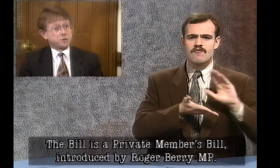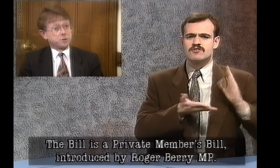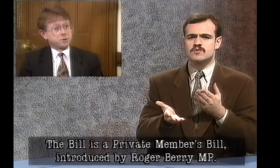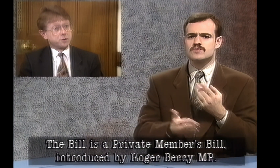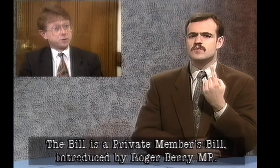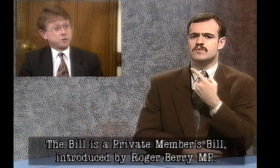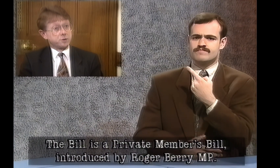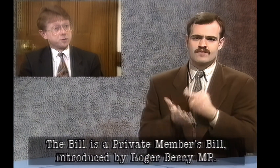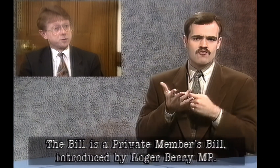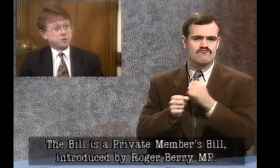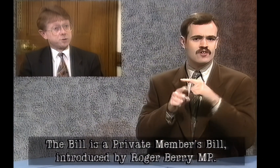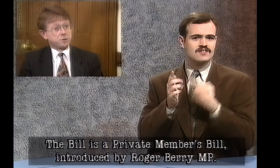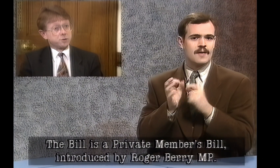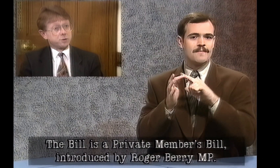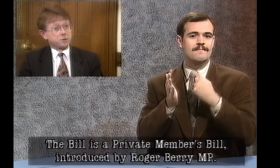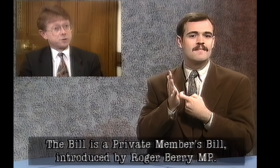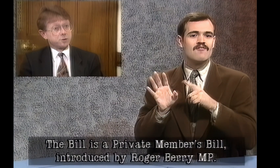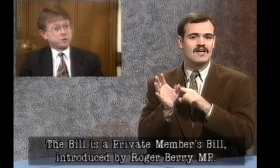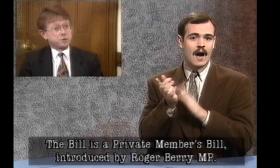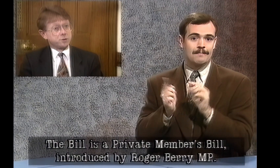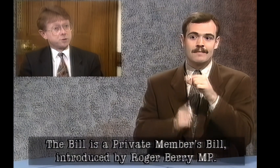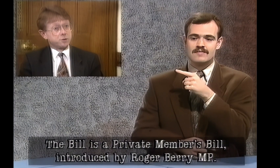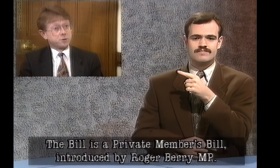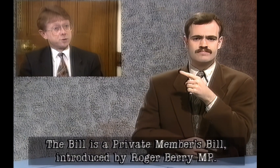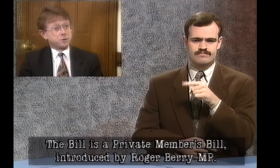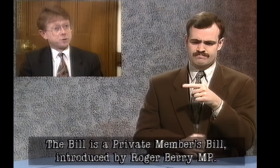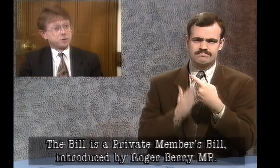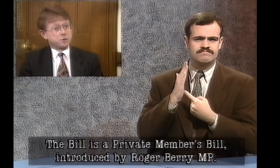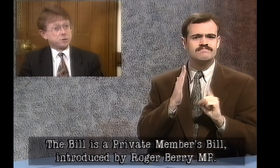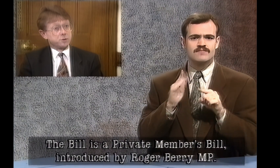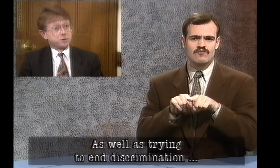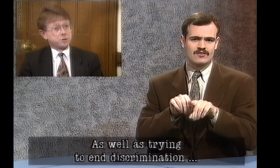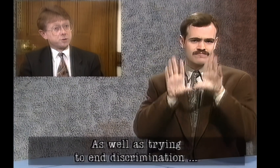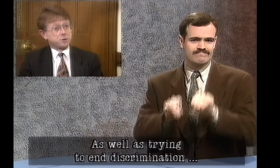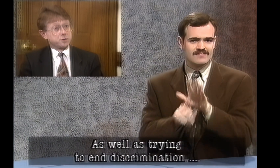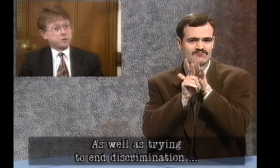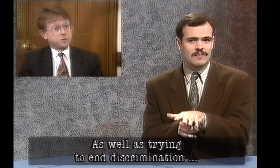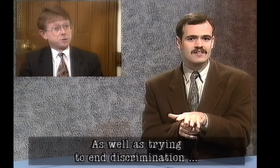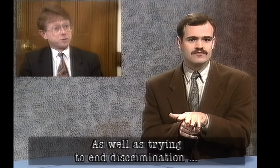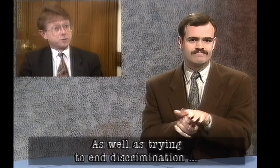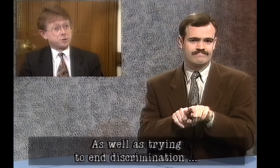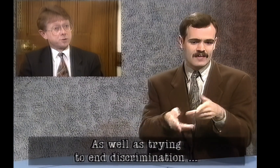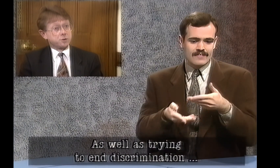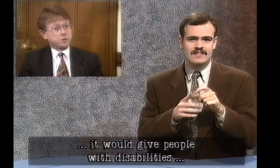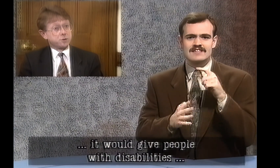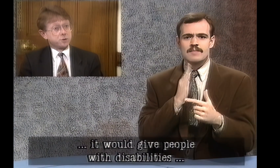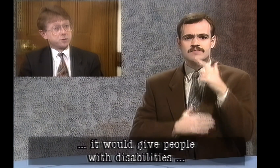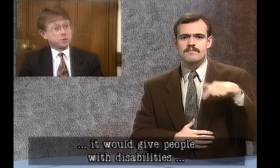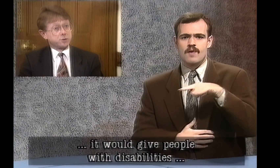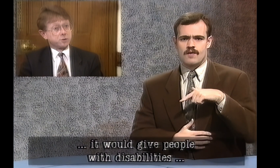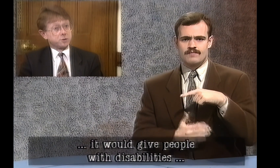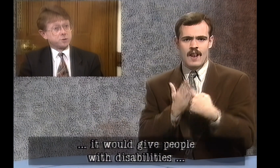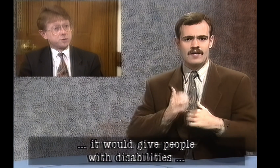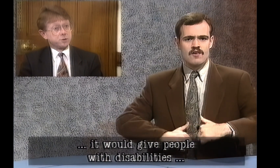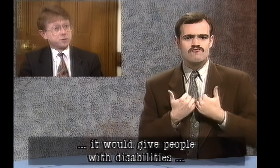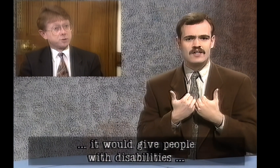The bill is a private member's bill introduced by Roger Berry MP. As well as trying to end discrimination, it would also